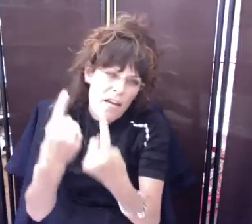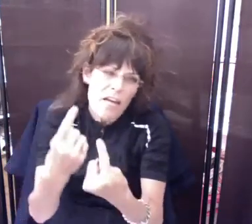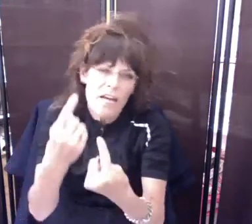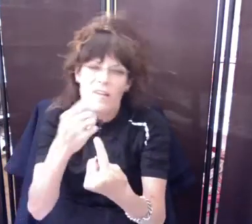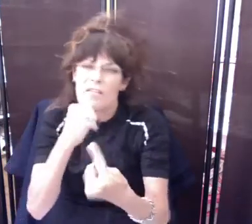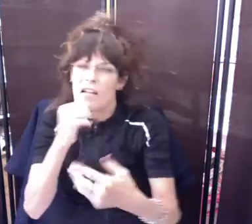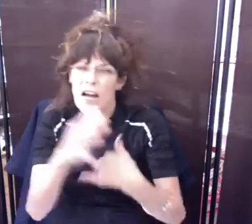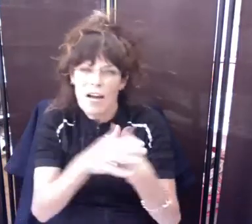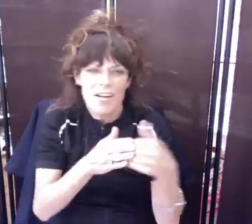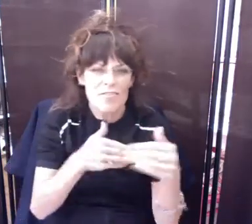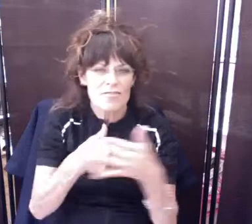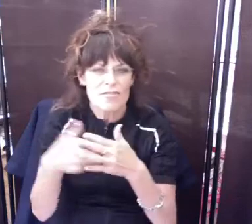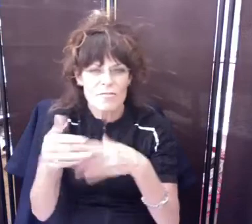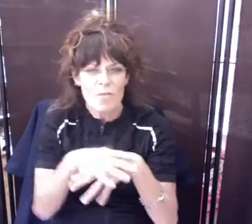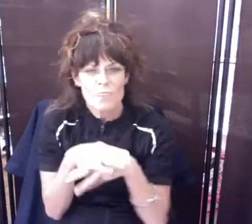had was made right.